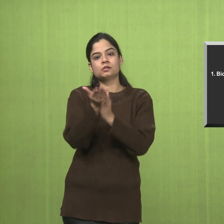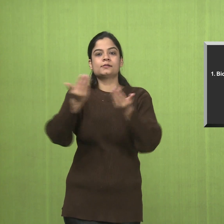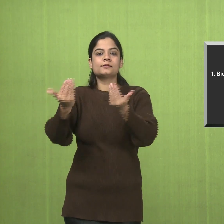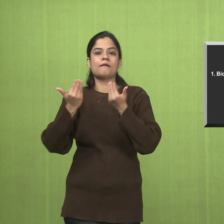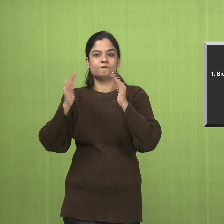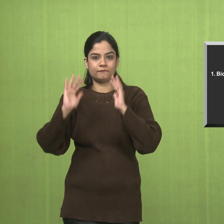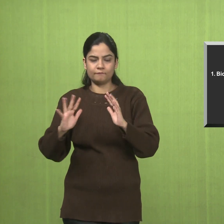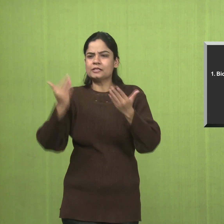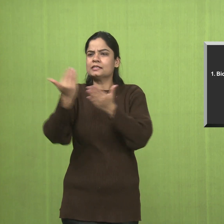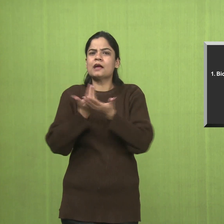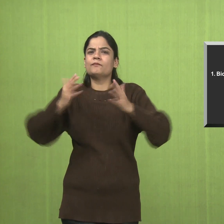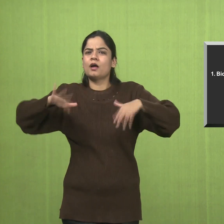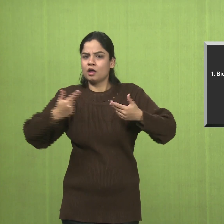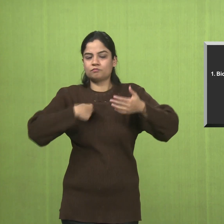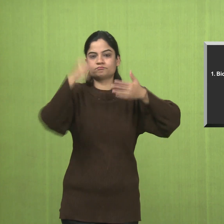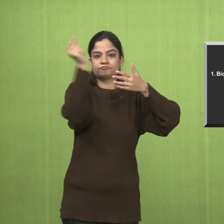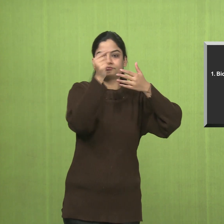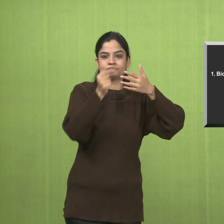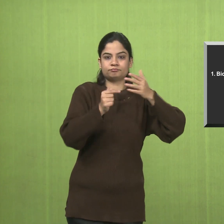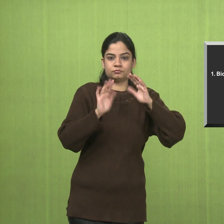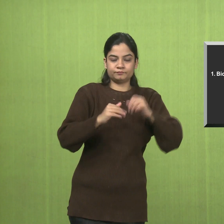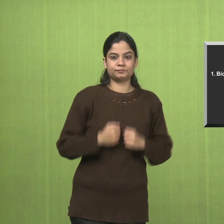energy in that matter? How? Let me explain you.